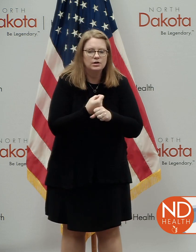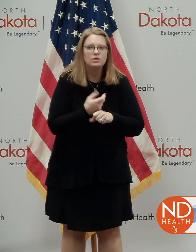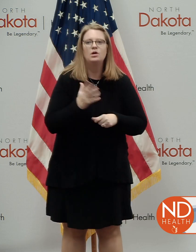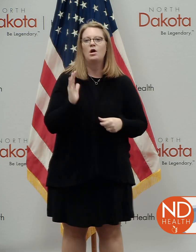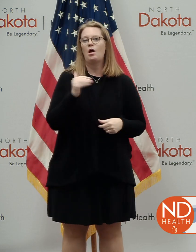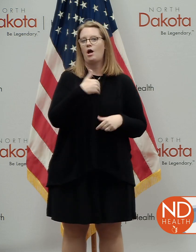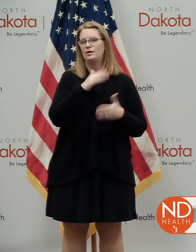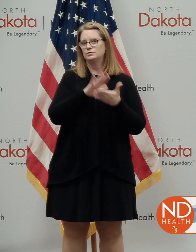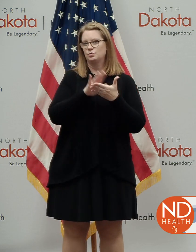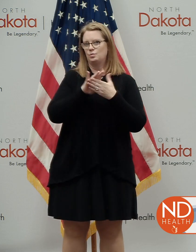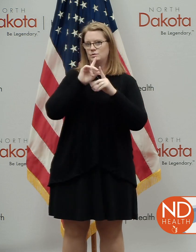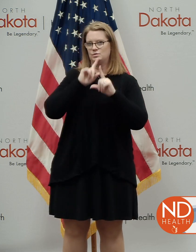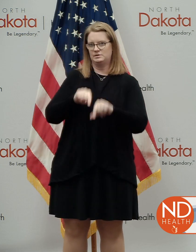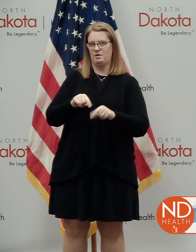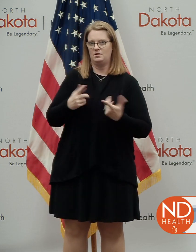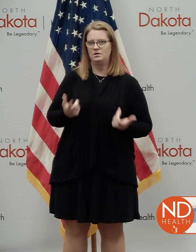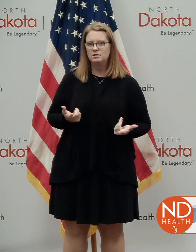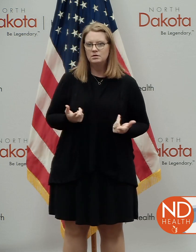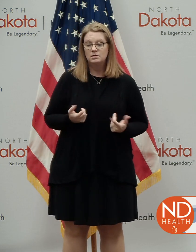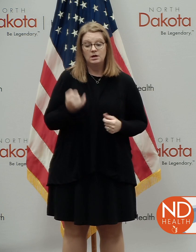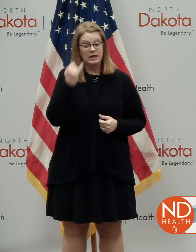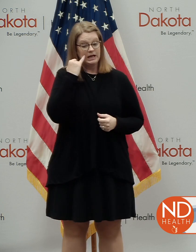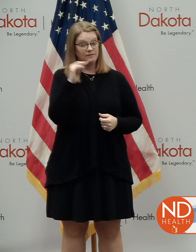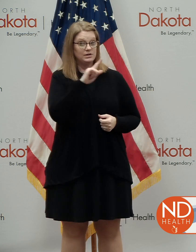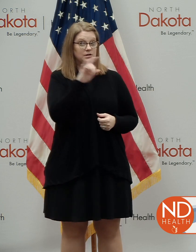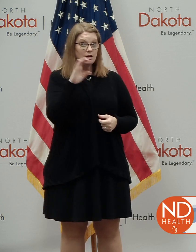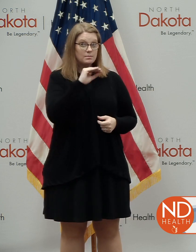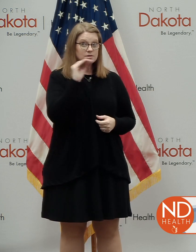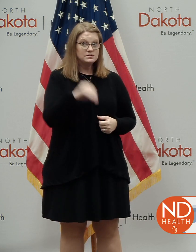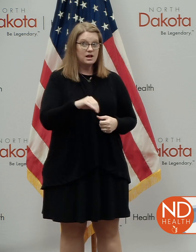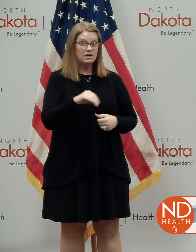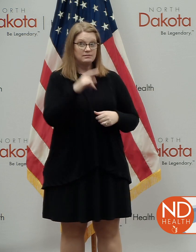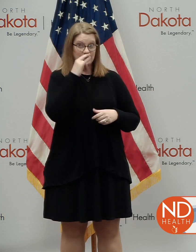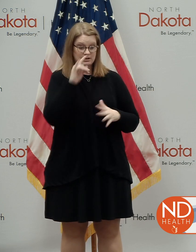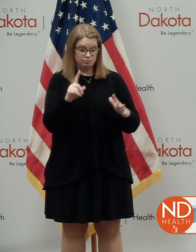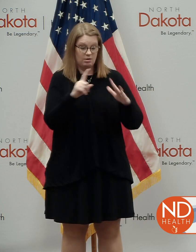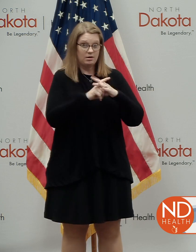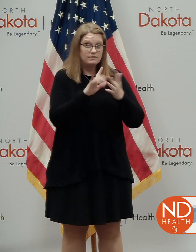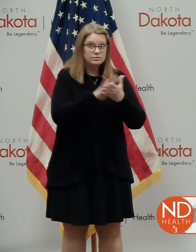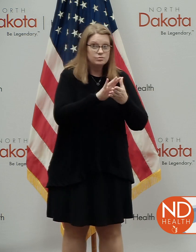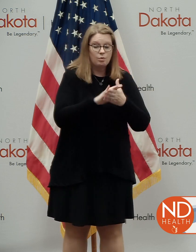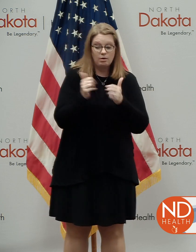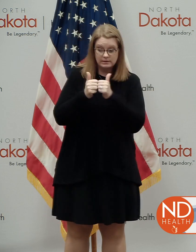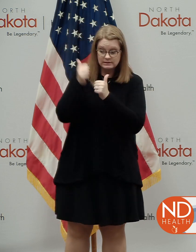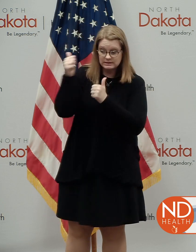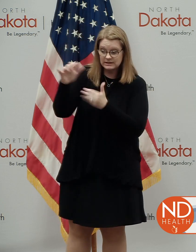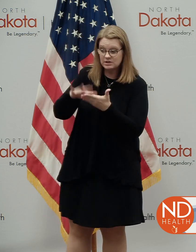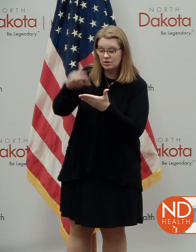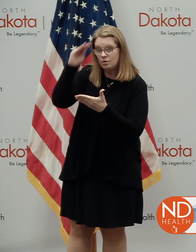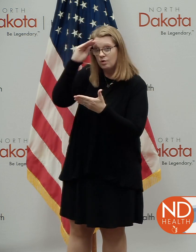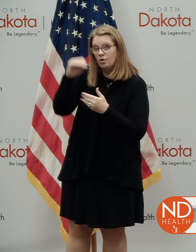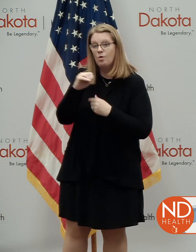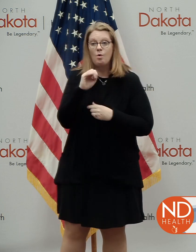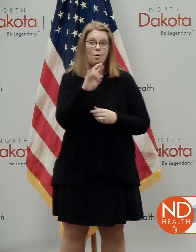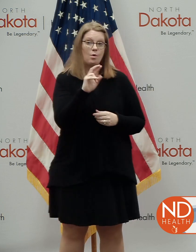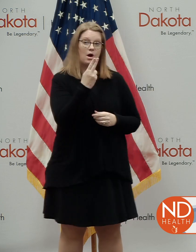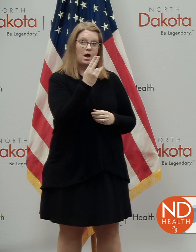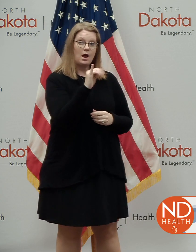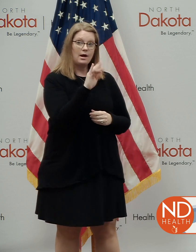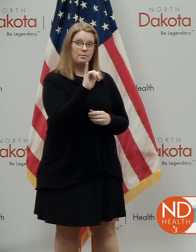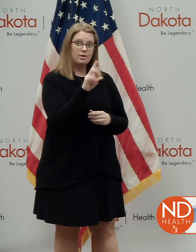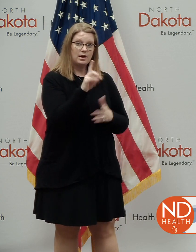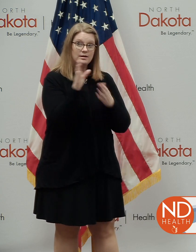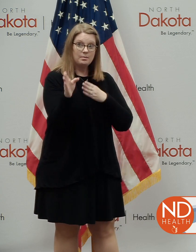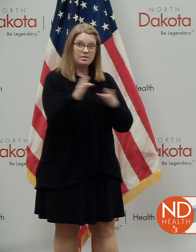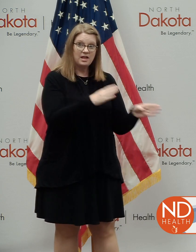schools responded. And whether it's 100% face-to-face, distance learning, or hybrid plans,